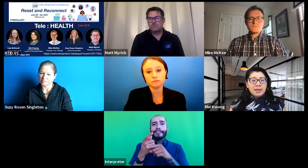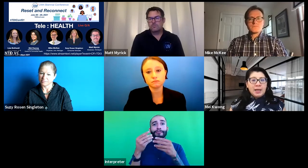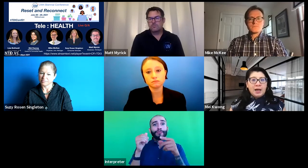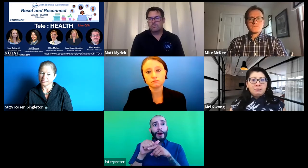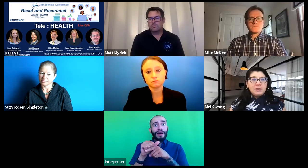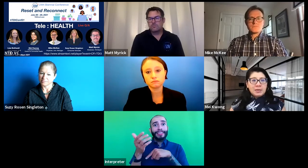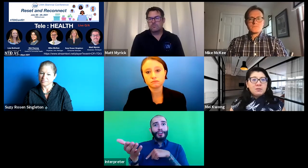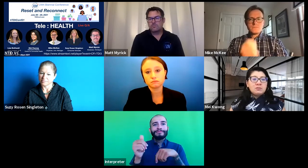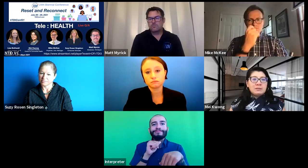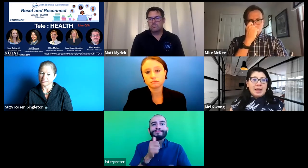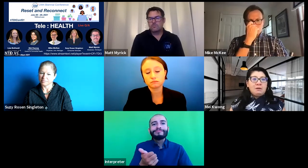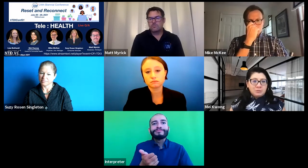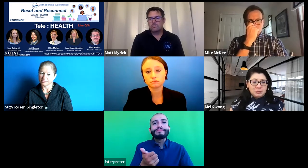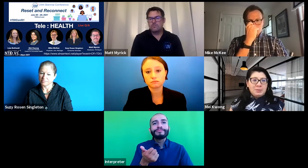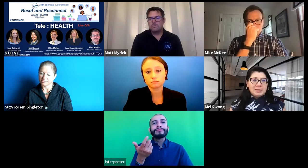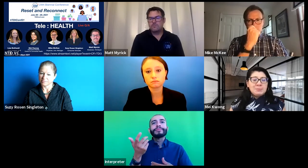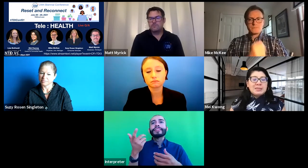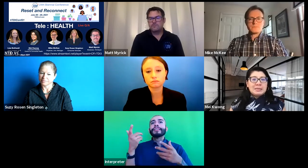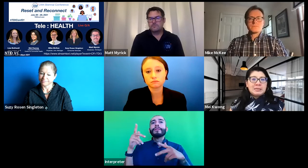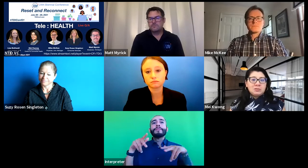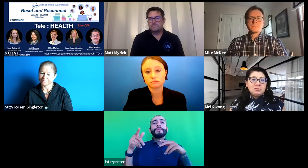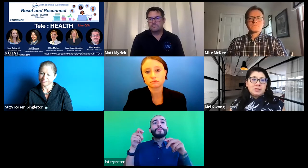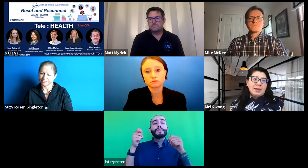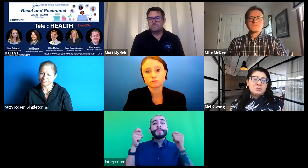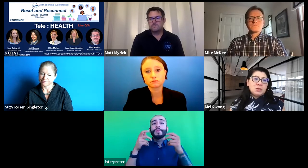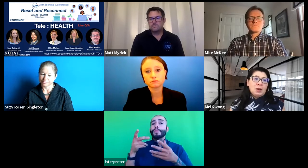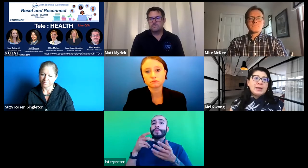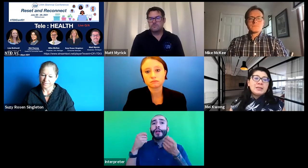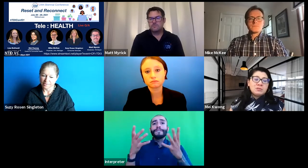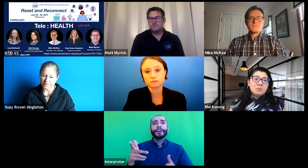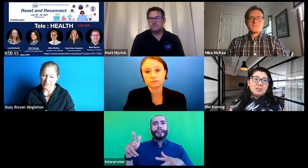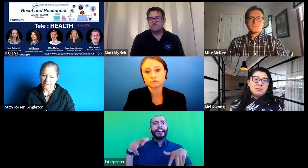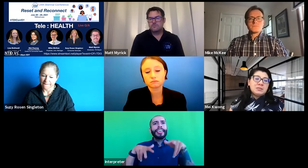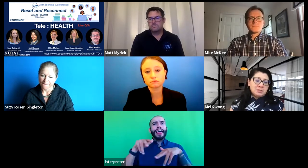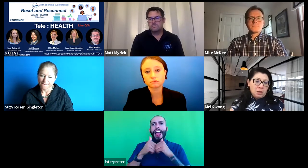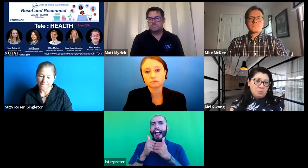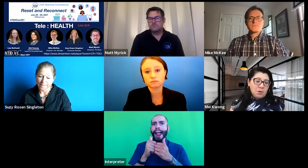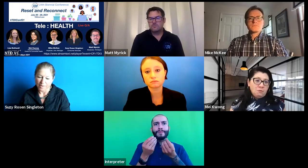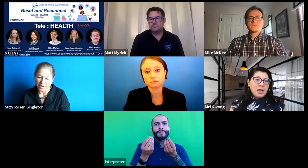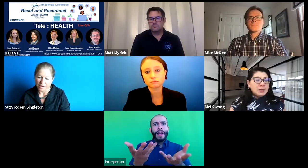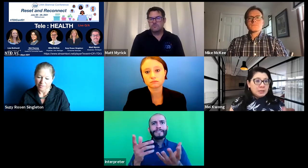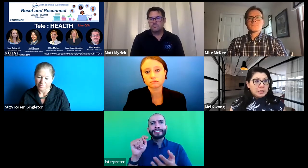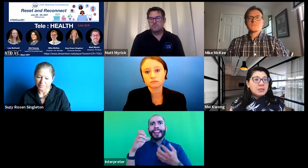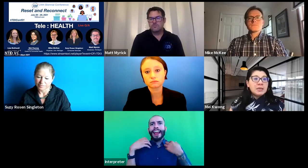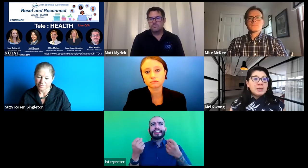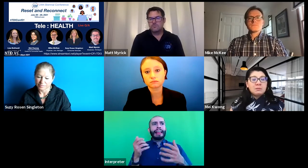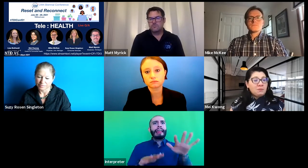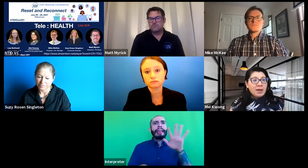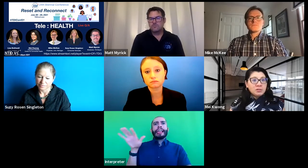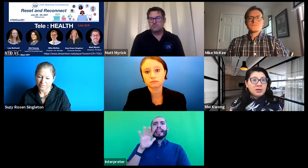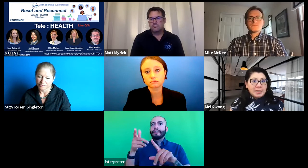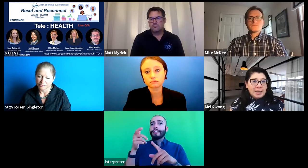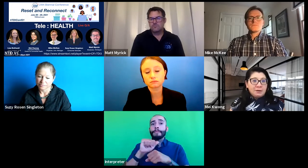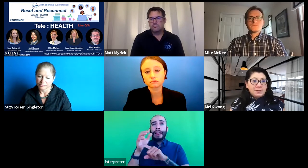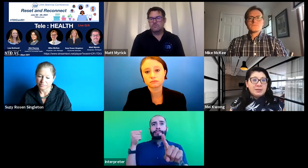via telehealth, even though now during the pandemic, they needed to do that. So I think the responsibility is on both. Legally,